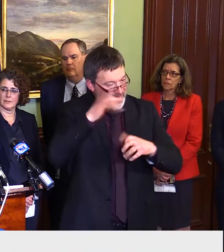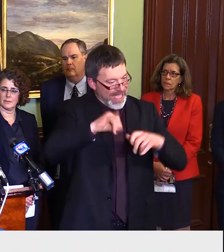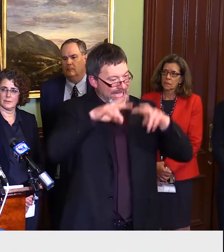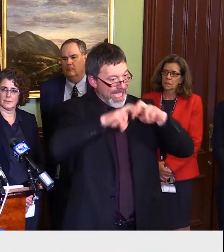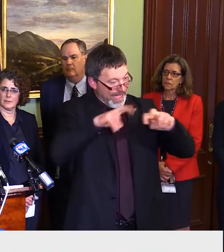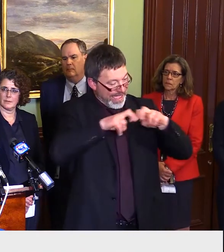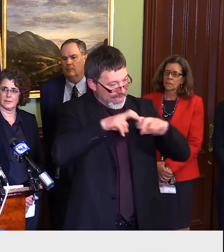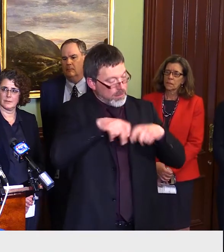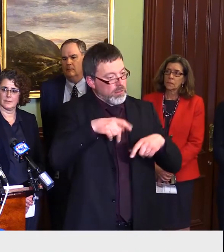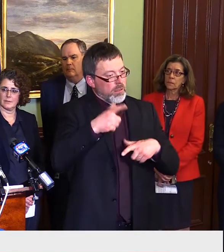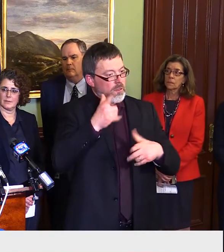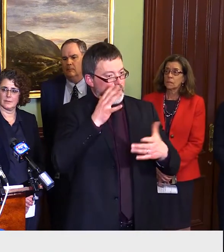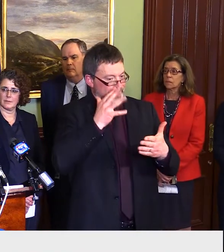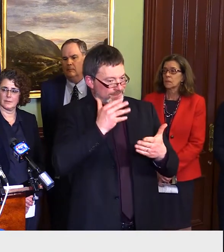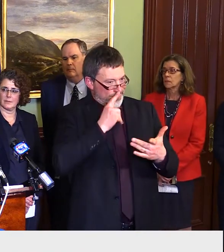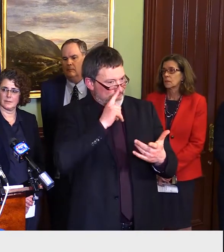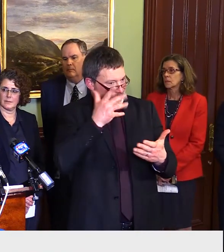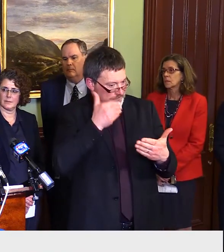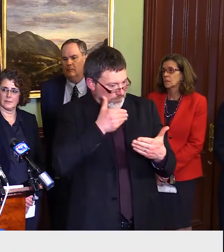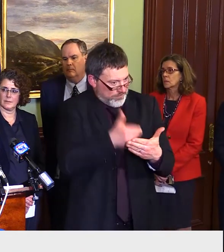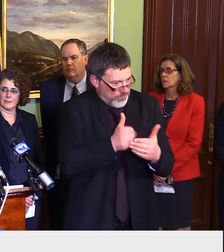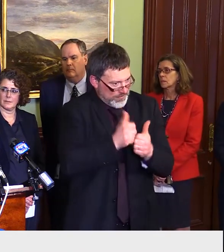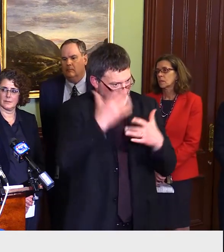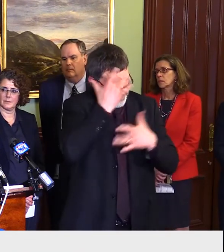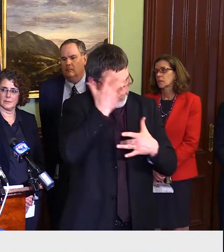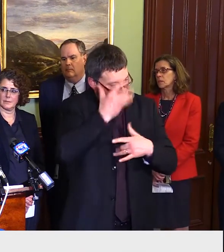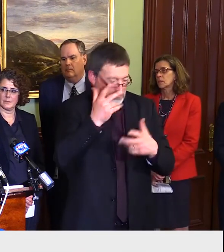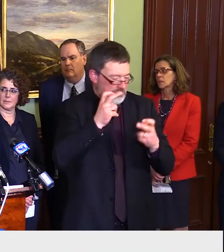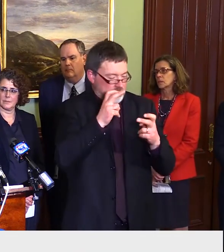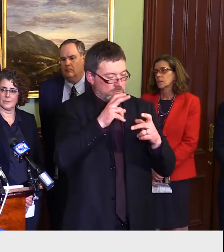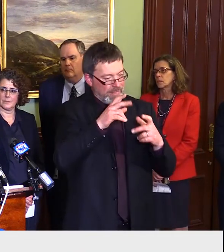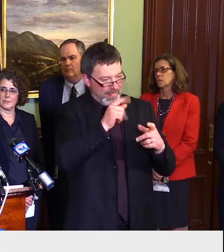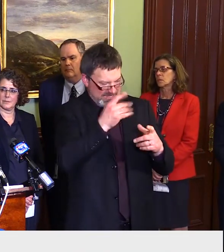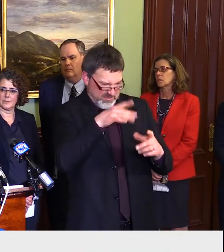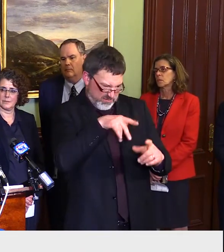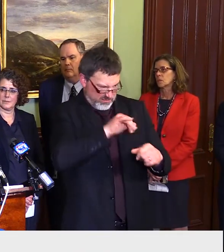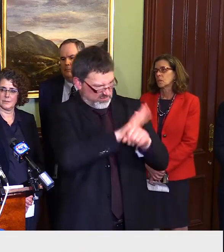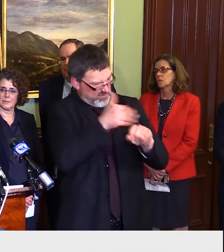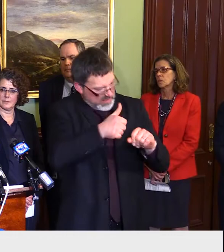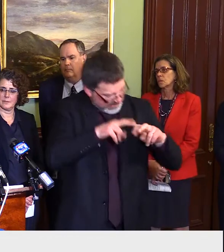and certainly amongst our staff and so forth.